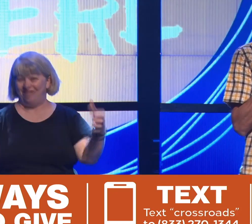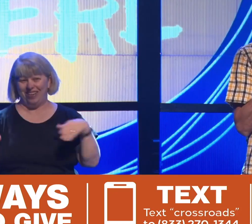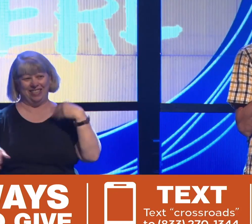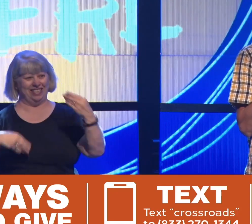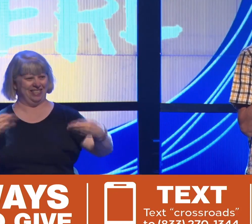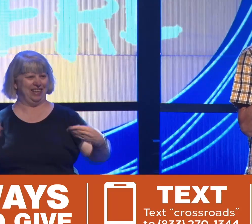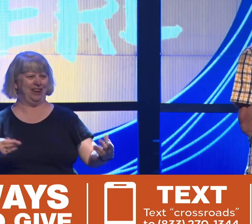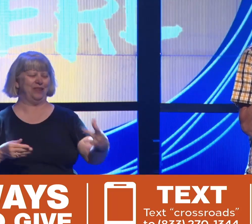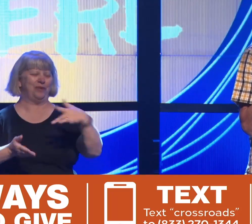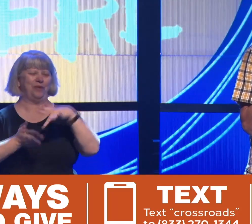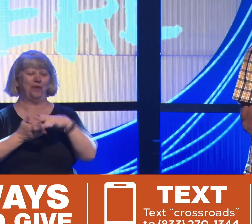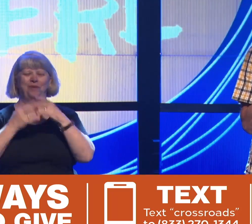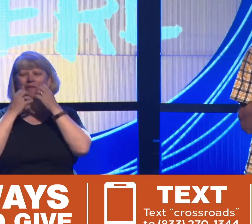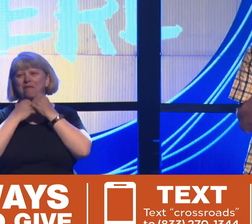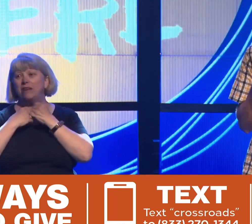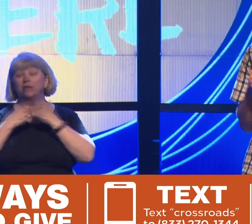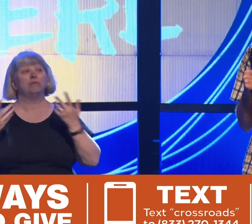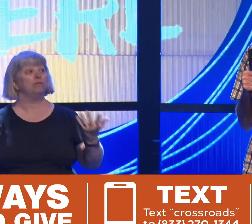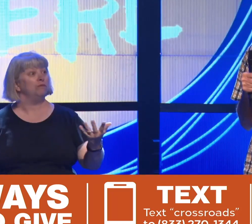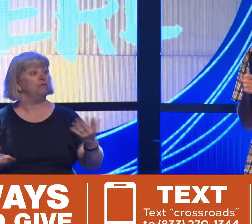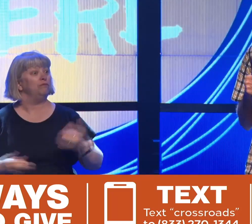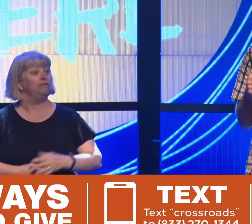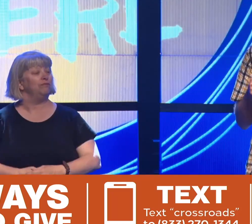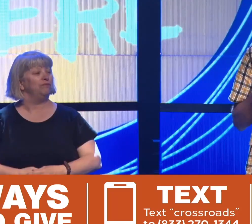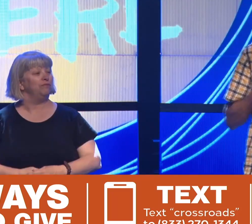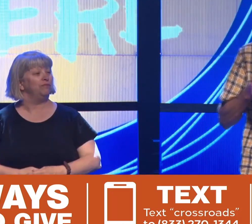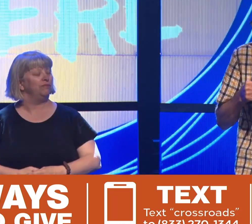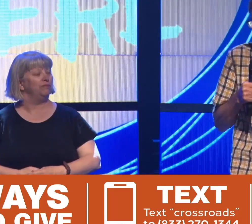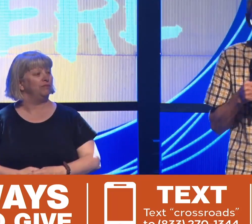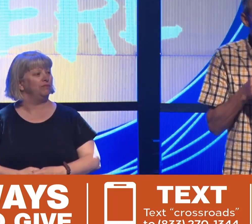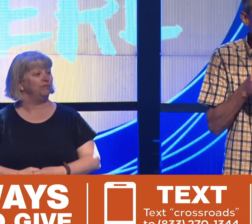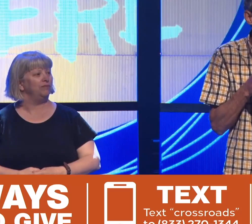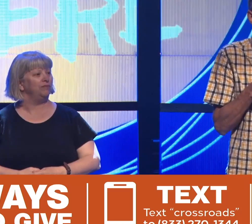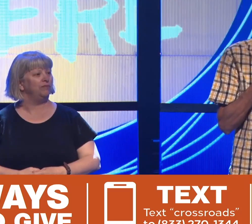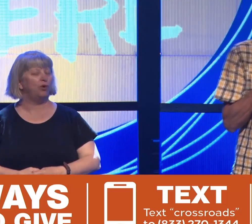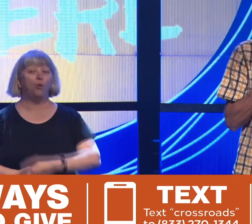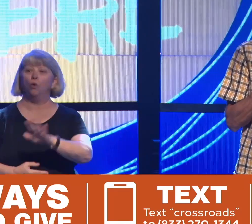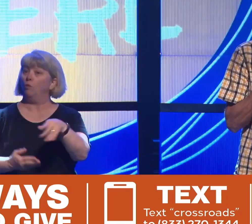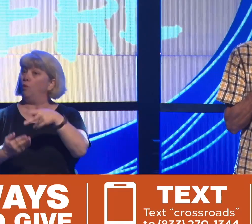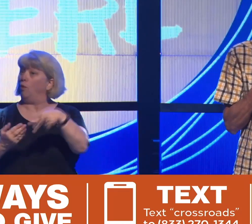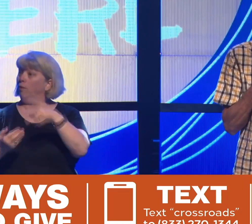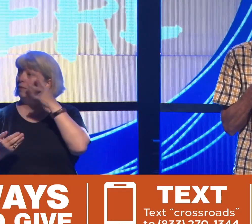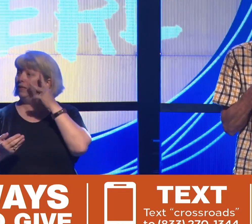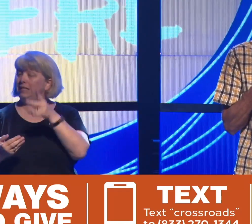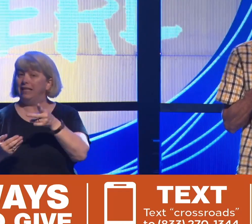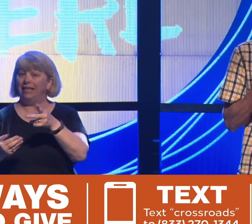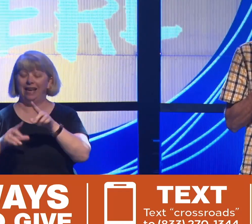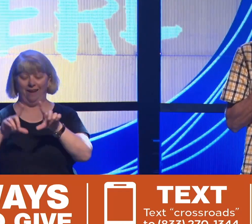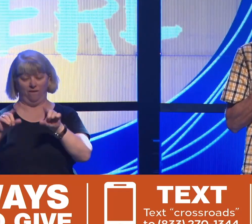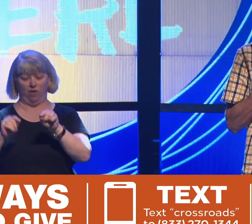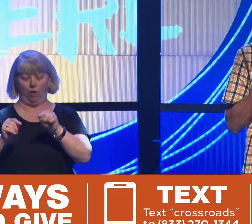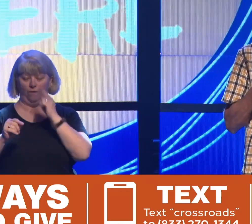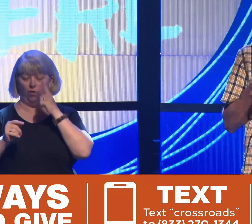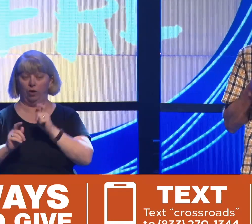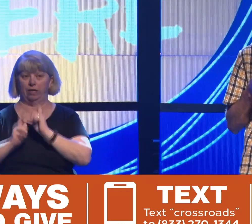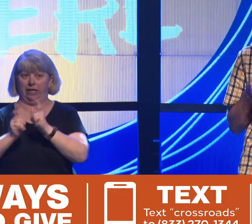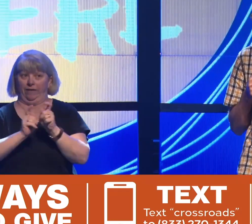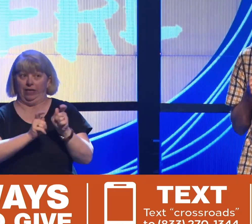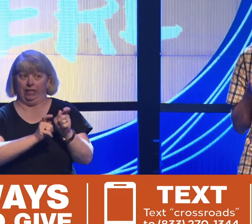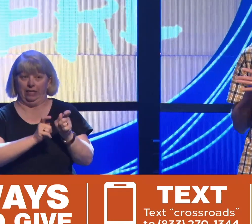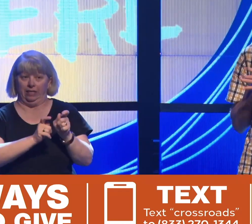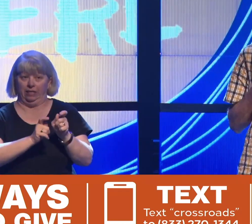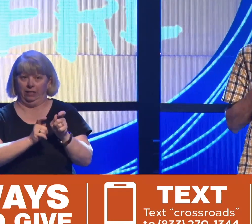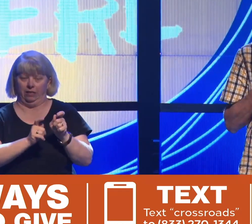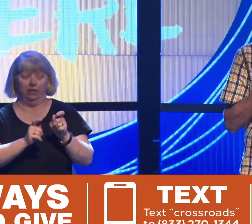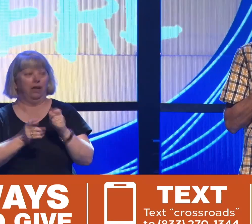of our core values. So in that, in the program, you're going to find that giving envelope. And it's to